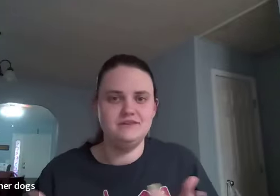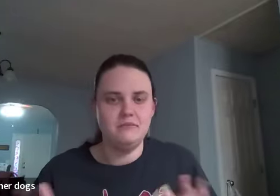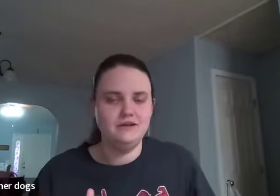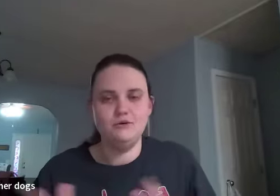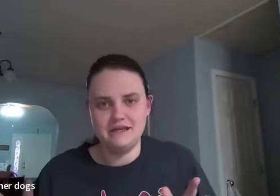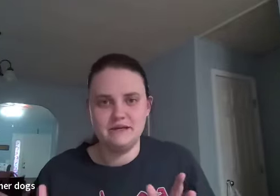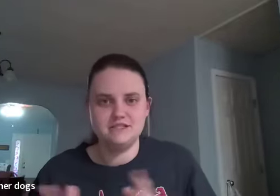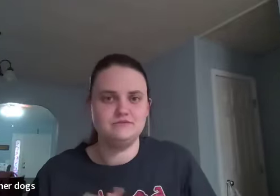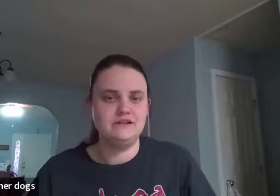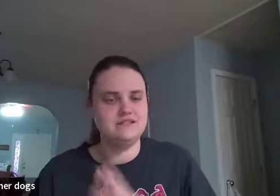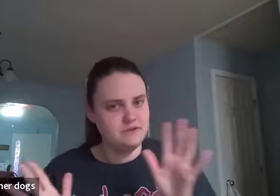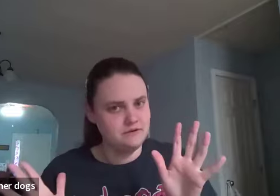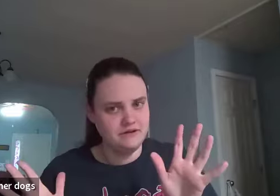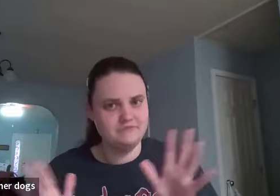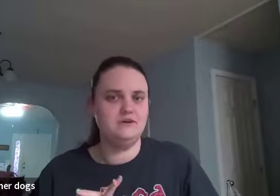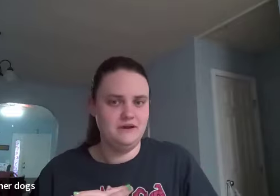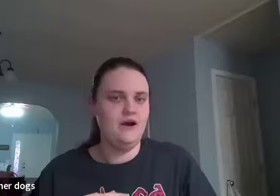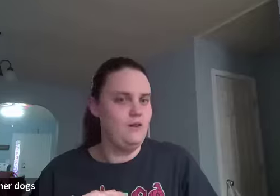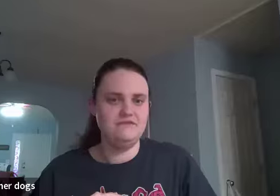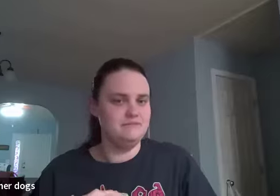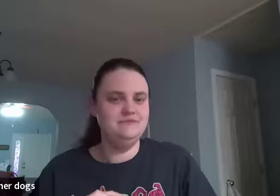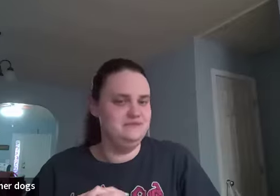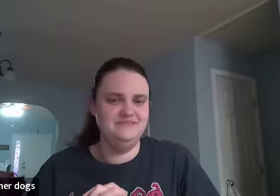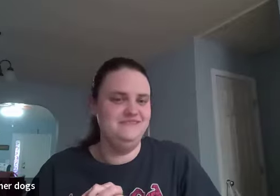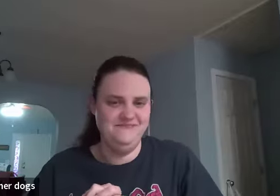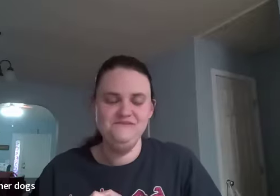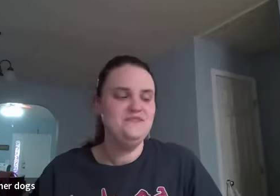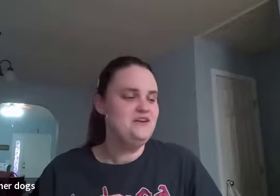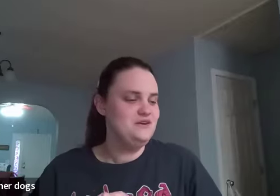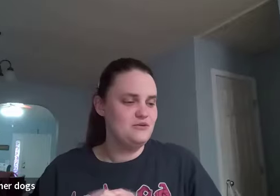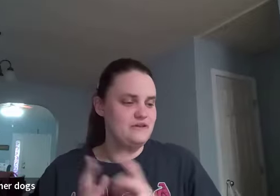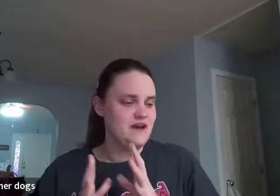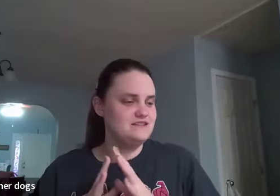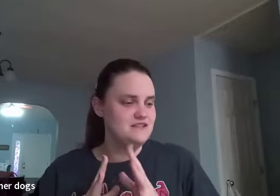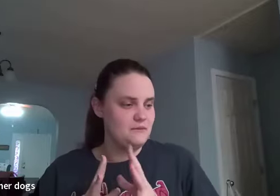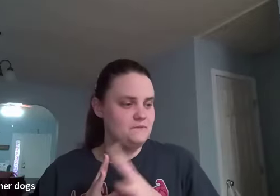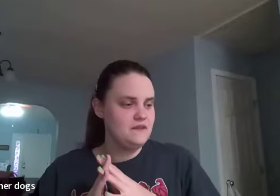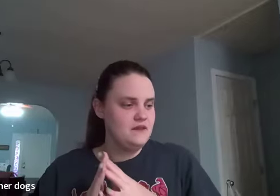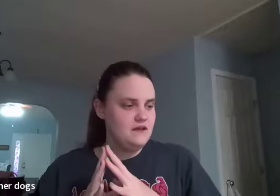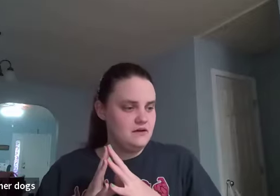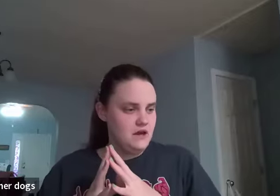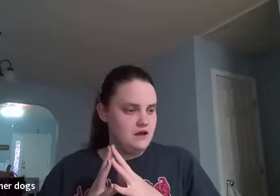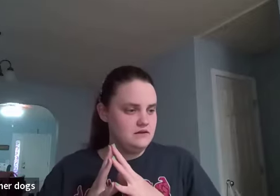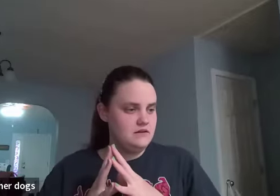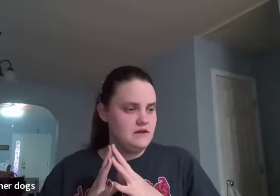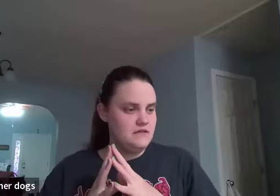patient. I mean, no kid is patient, really. Let's be real here. Okay, all of them are with that. So, okay, I